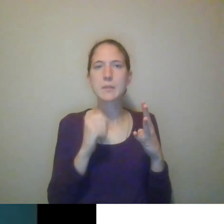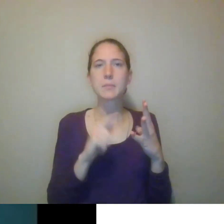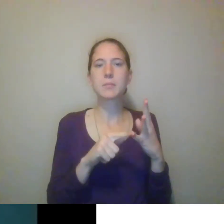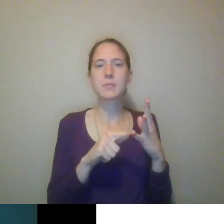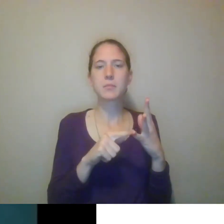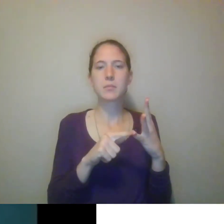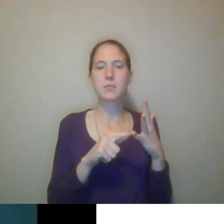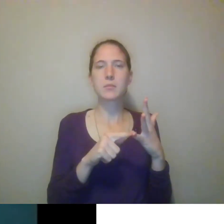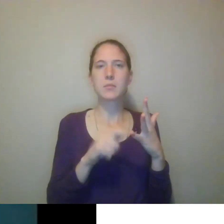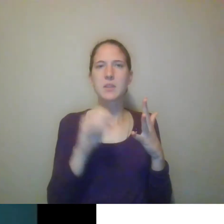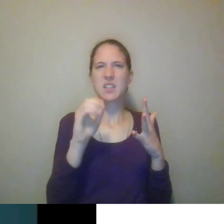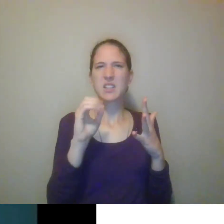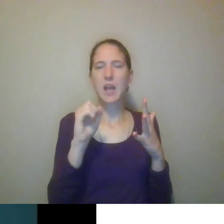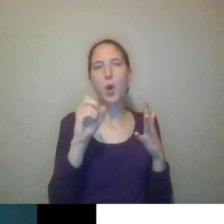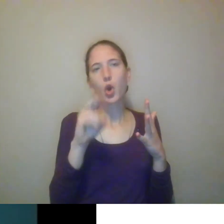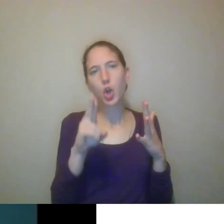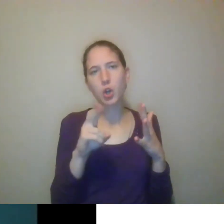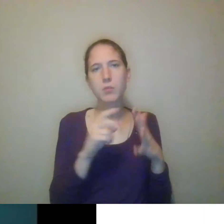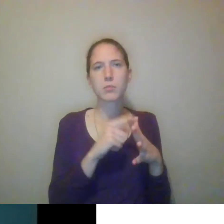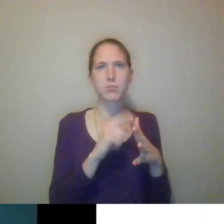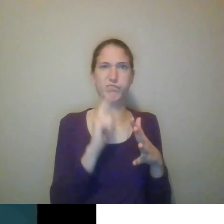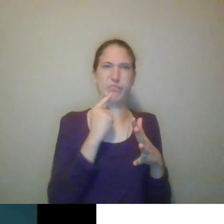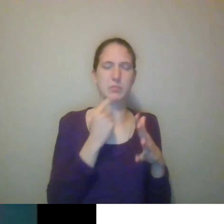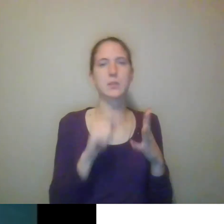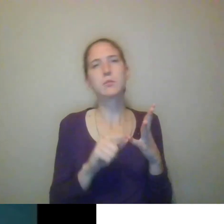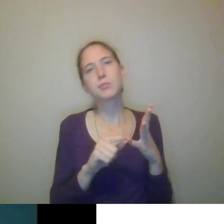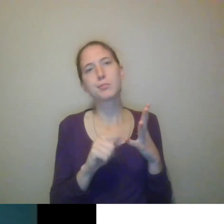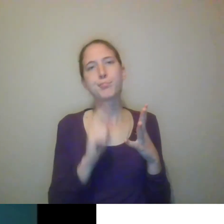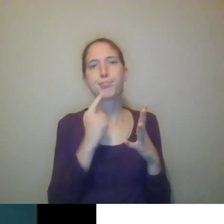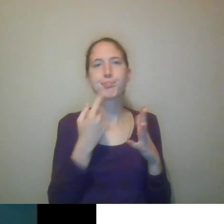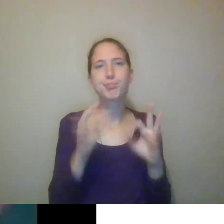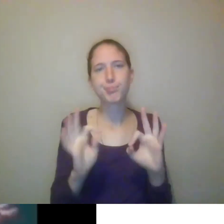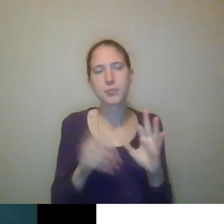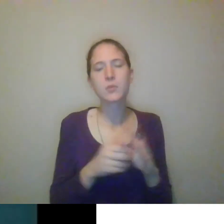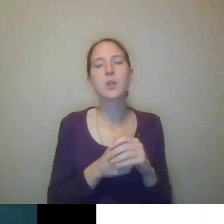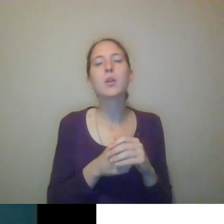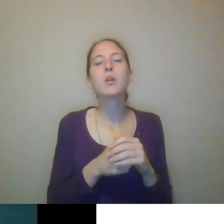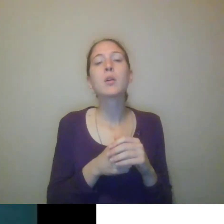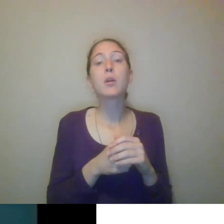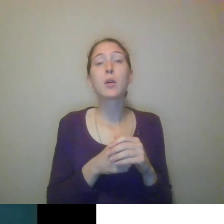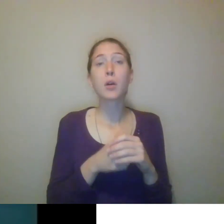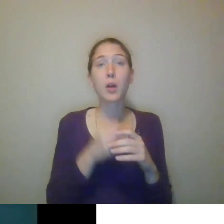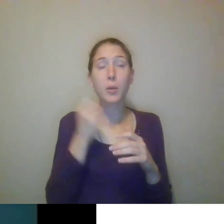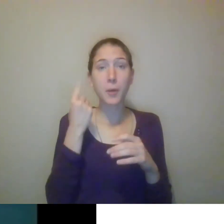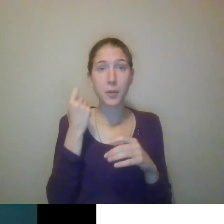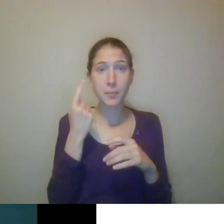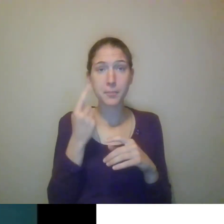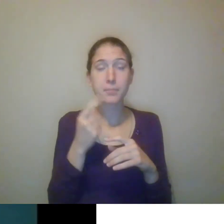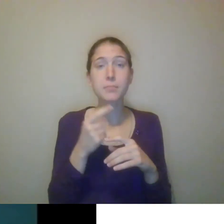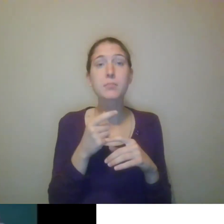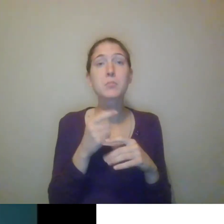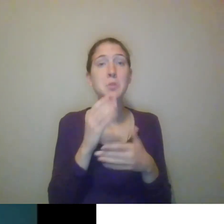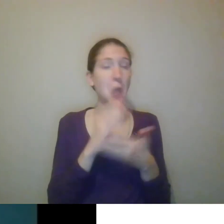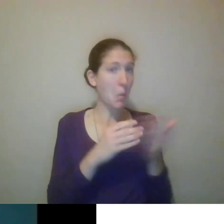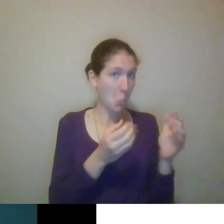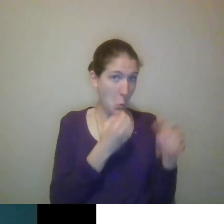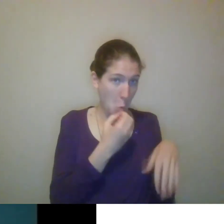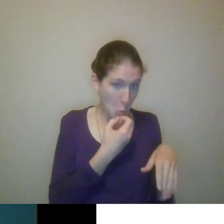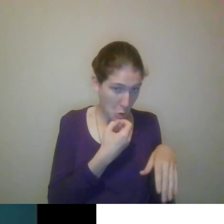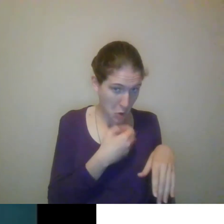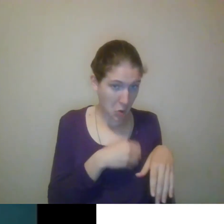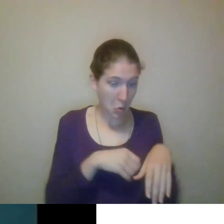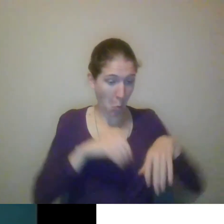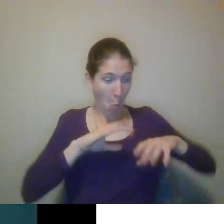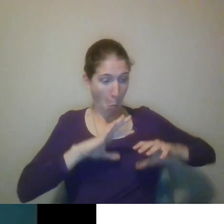sometimes you can hold your nose, it's not going to help. It's still going to taste bad, all right? But I'm saying in certain foods, an onion and apple happens to be one that works really